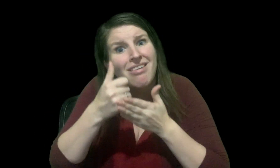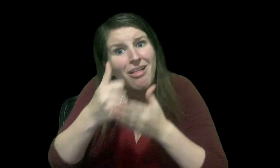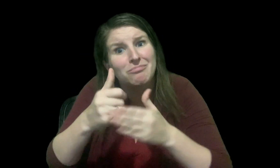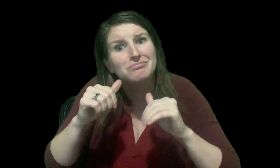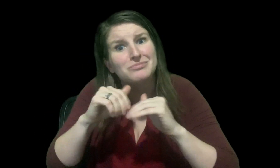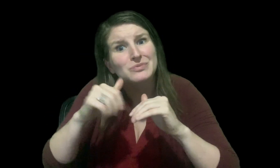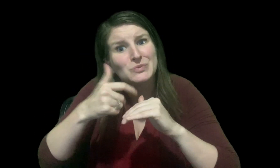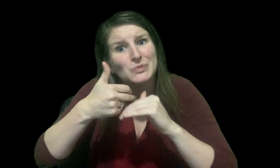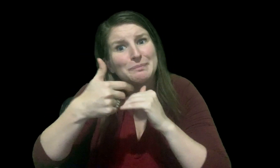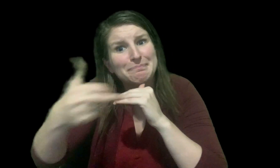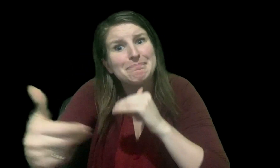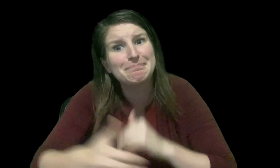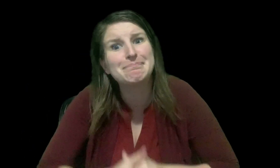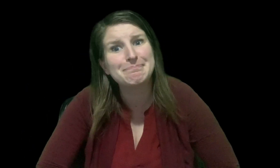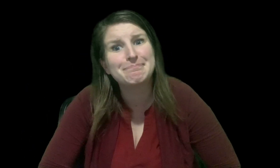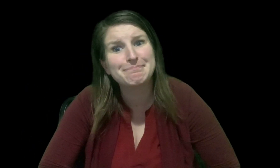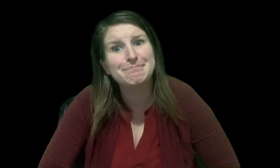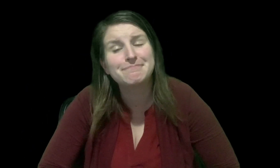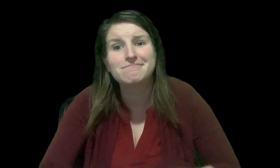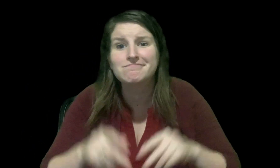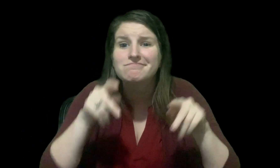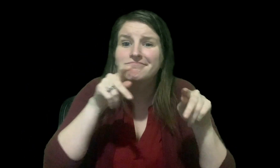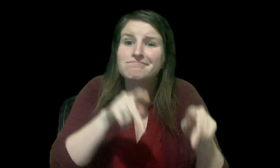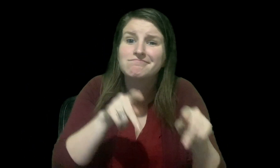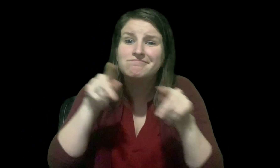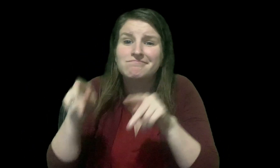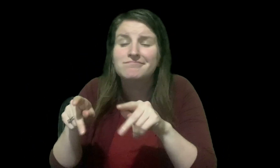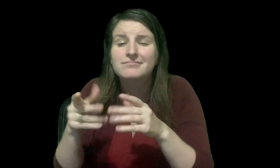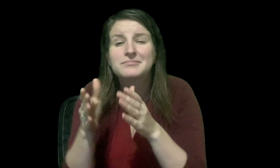and it may look silly, but it does help you swim.